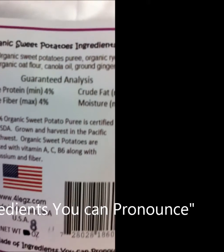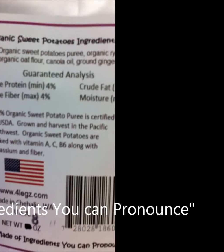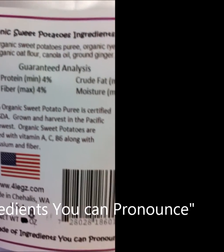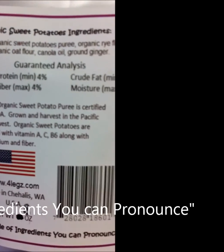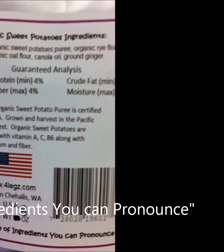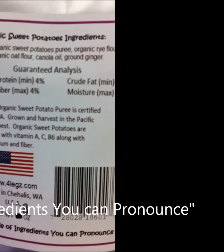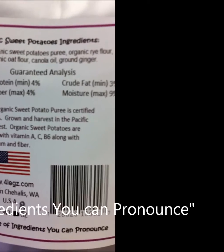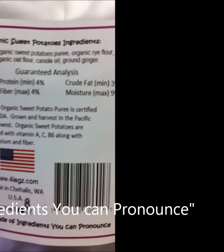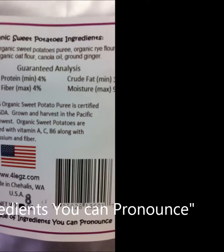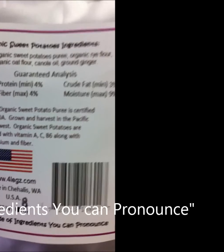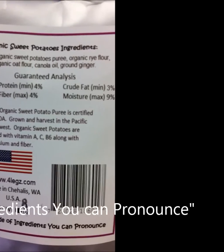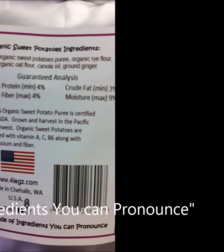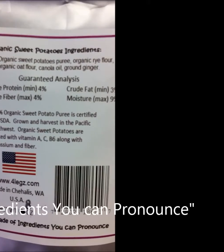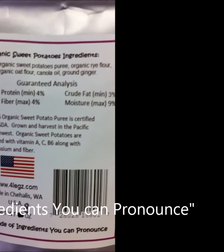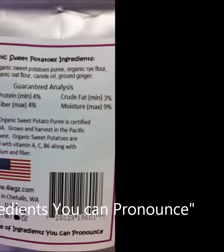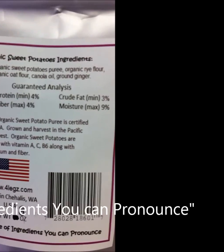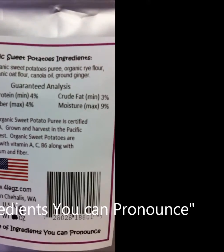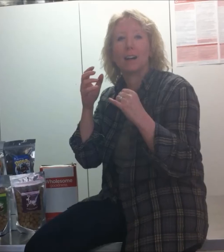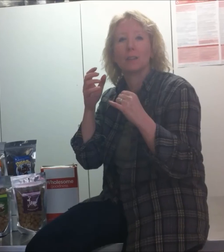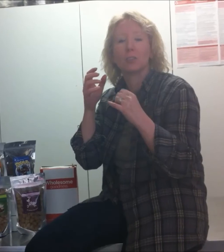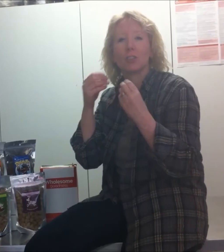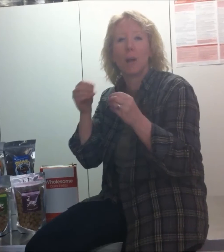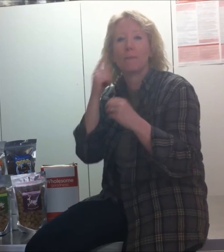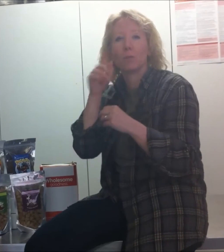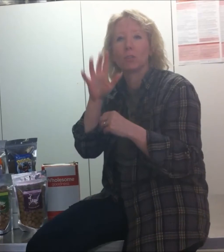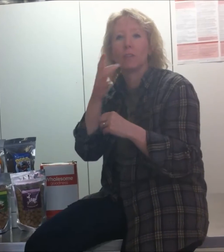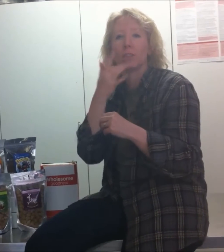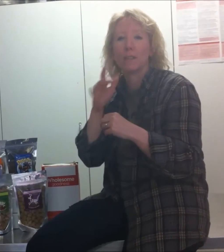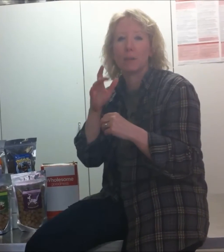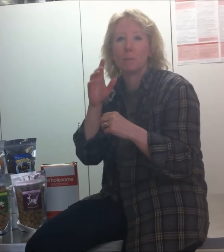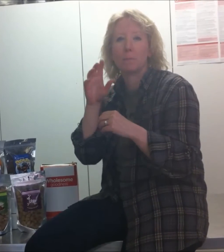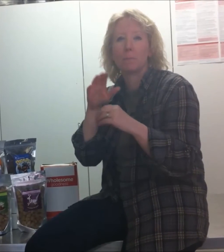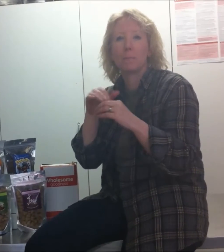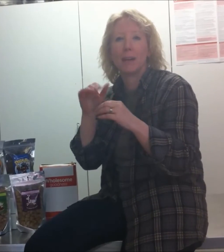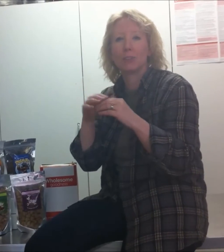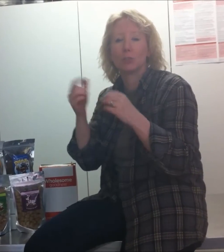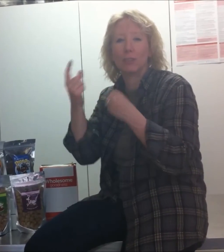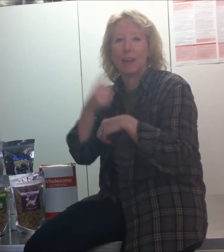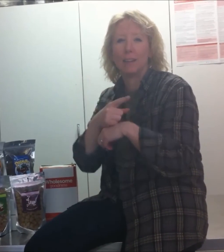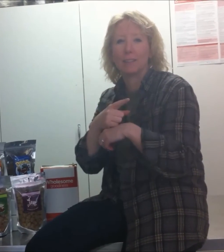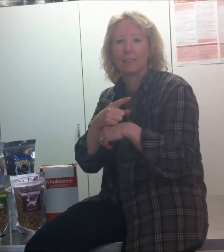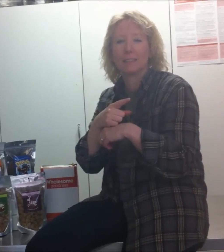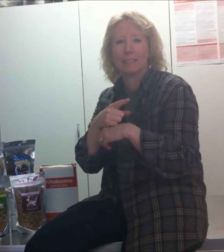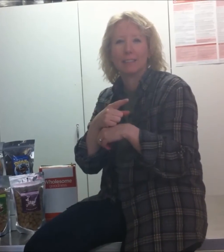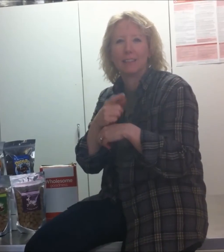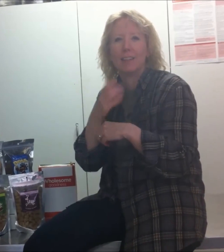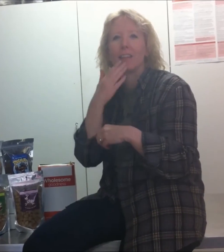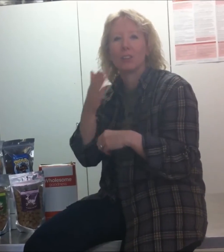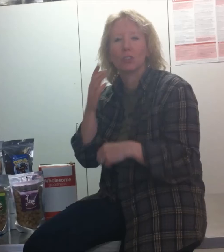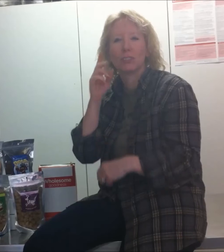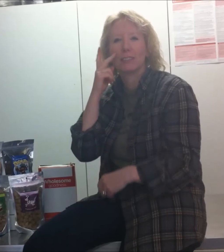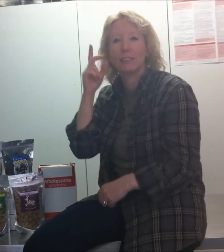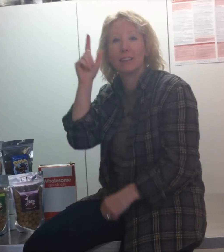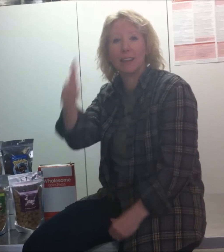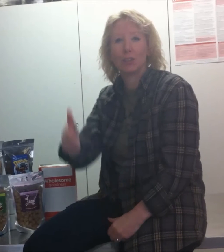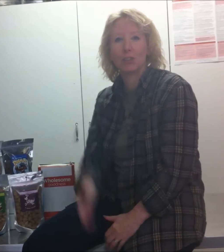can pronounce. And shop for your favorite pet today. Thank you. See you later.